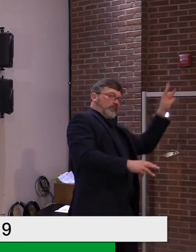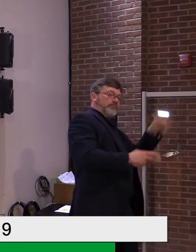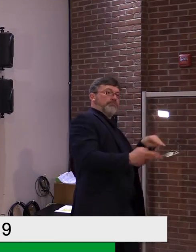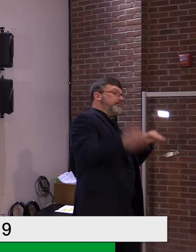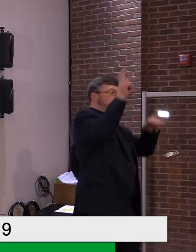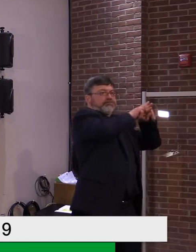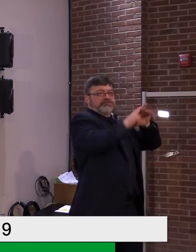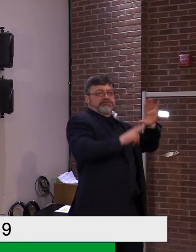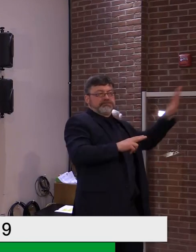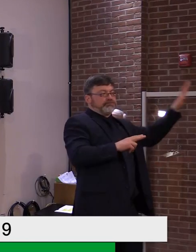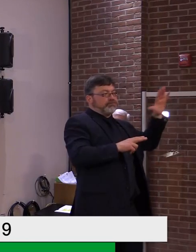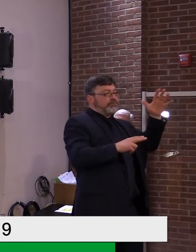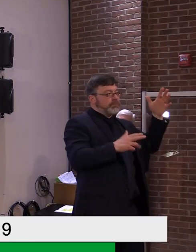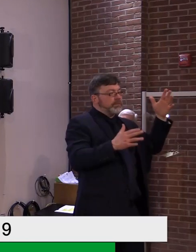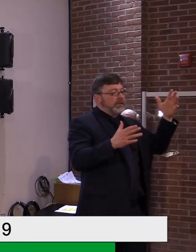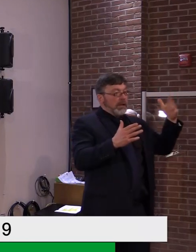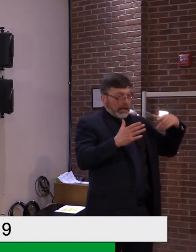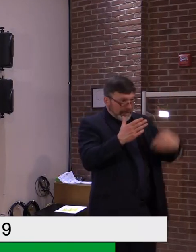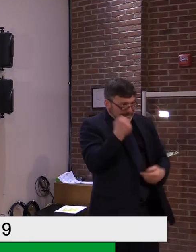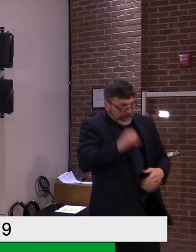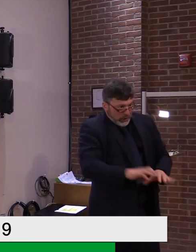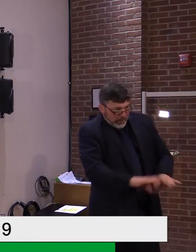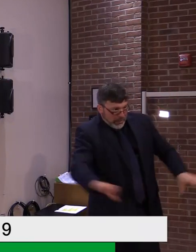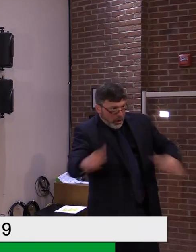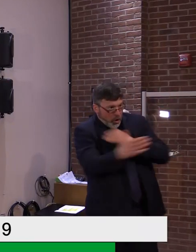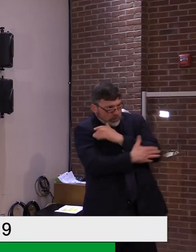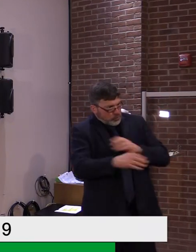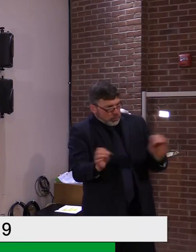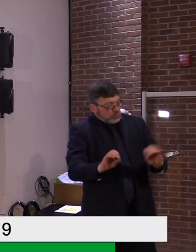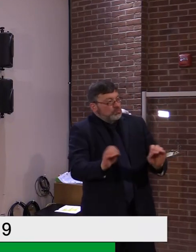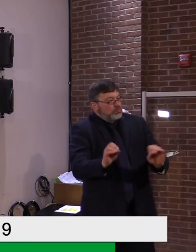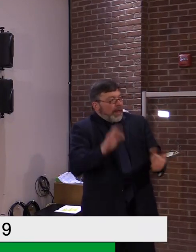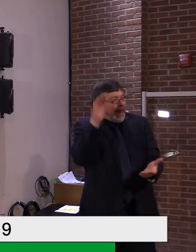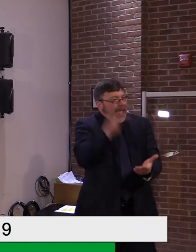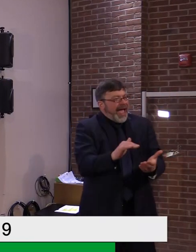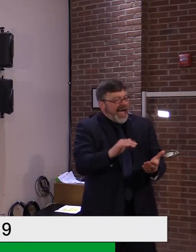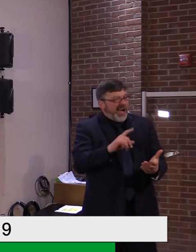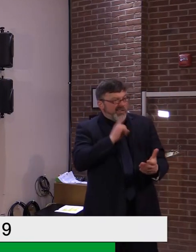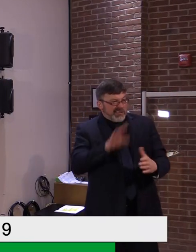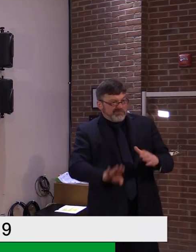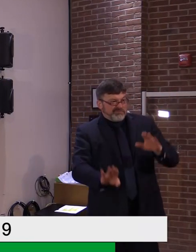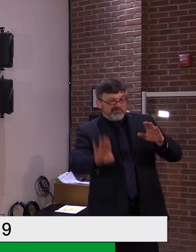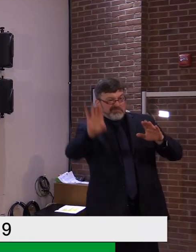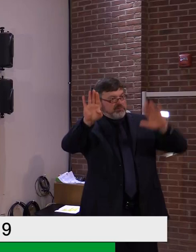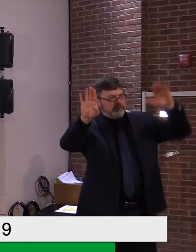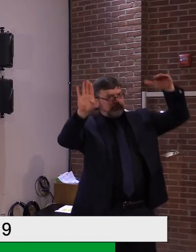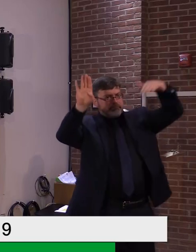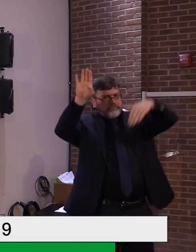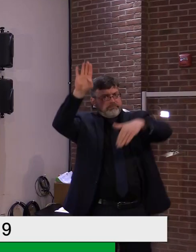enough time without a vaccine yet in a population that's not immune, it repeats the cycle.